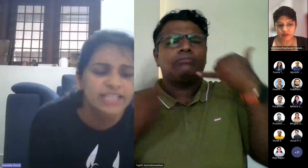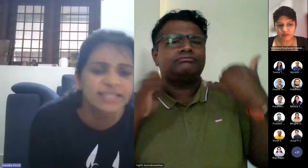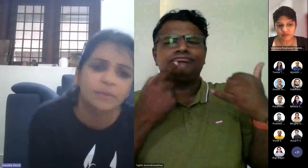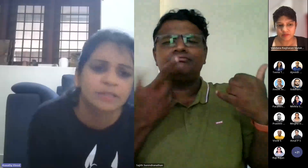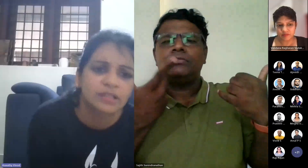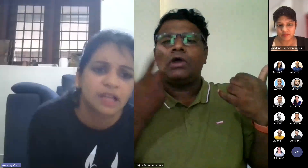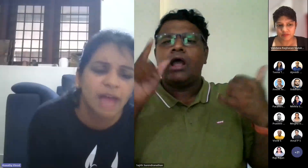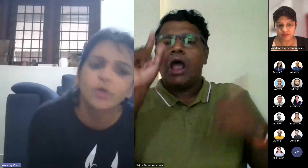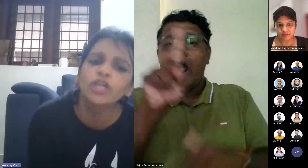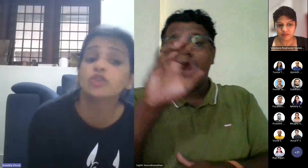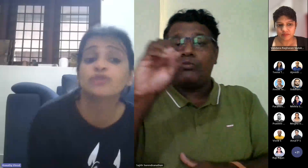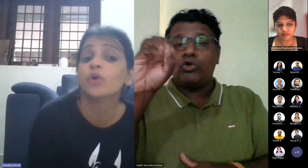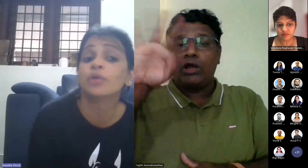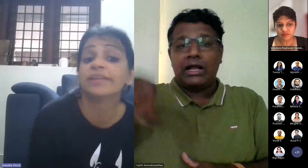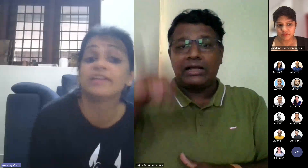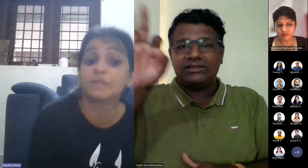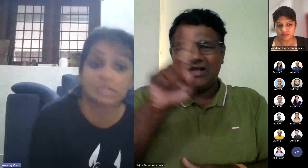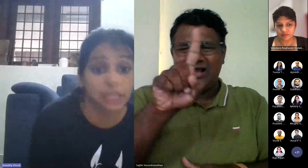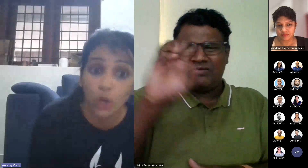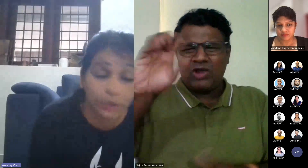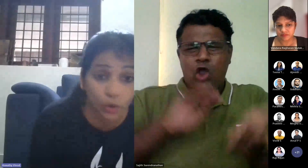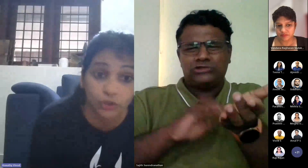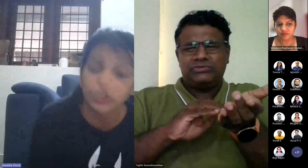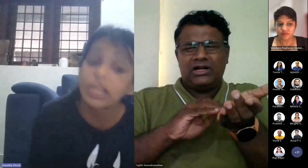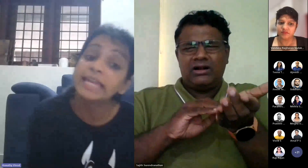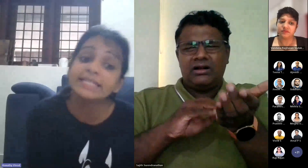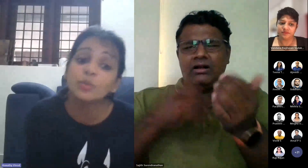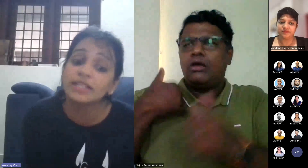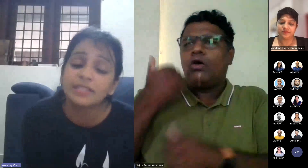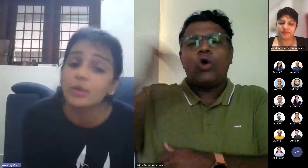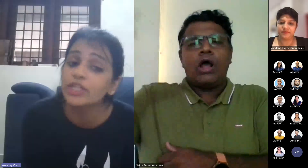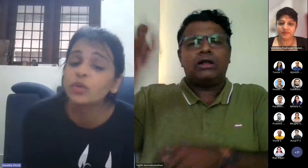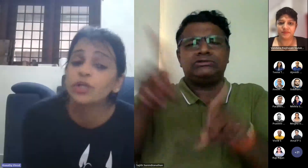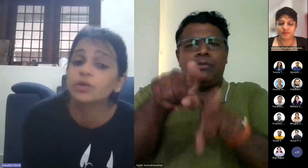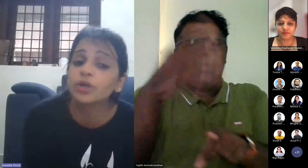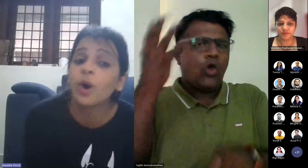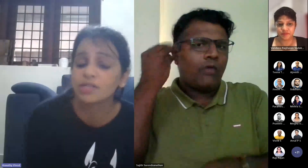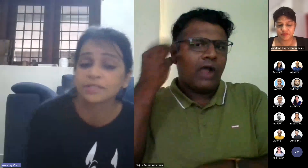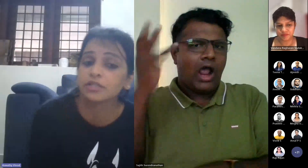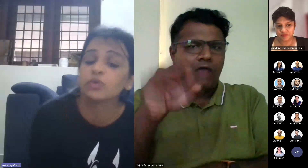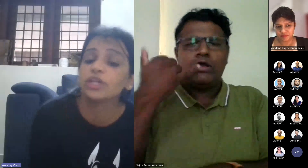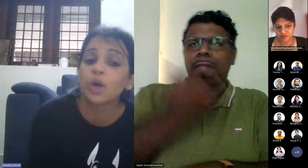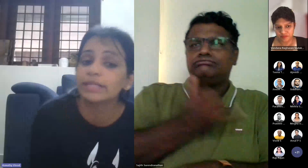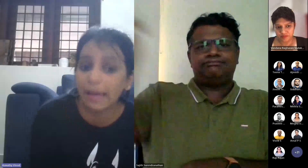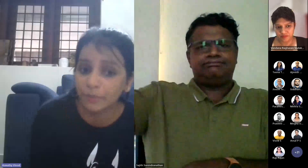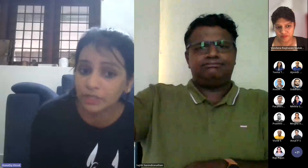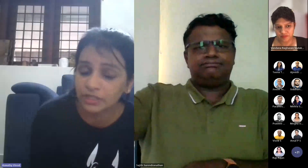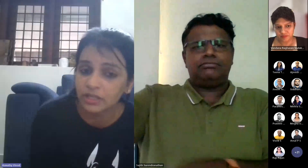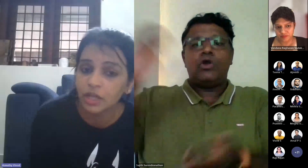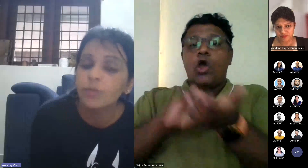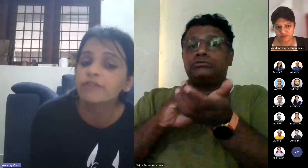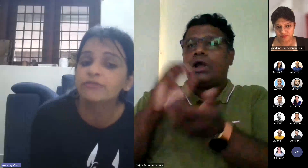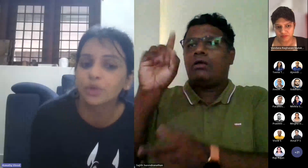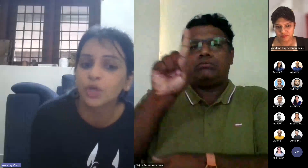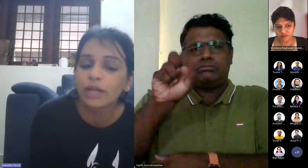So, for example, I'm talking on the phone, but a deaf person cannot talk on the phone. Let's say 108, you want to go to the hospital. You can call the